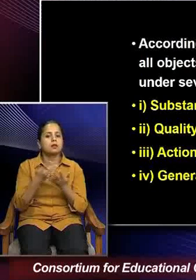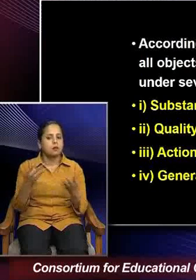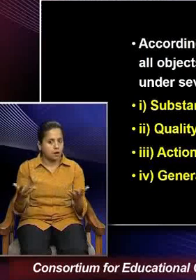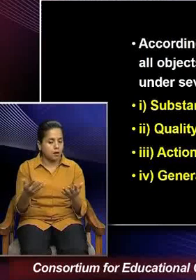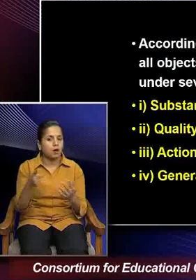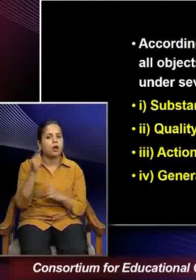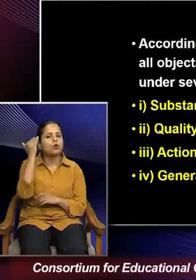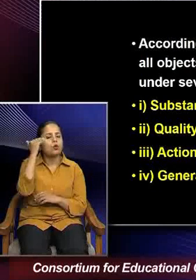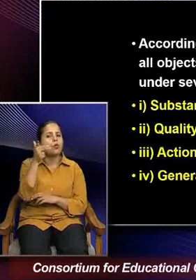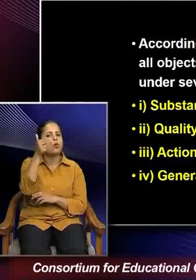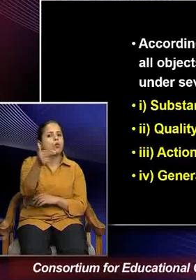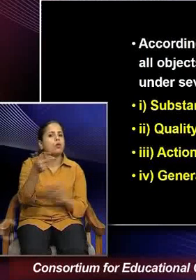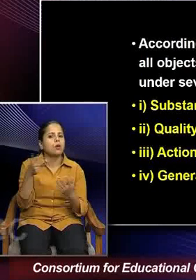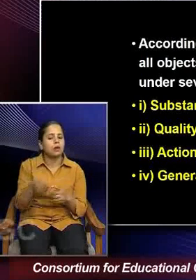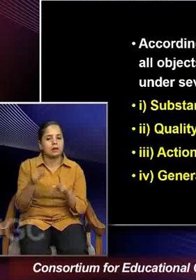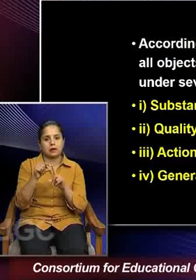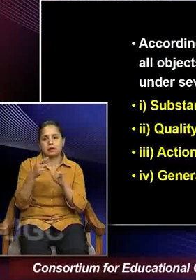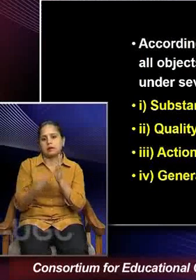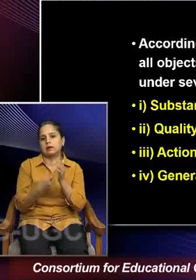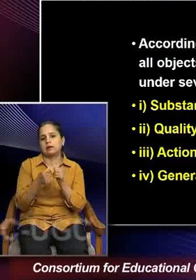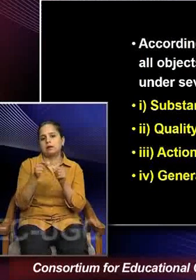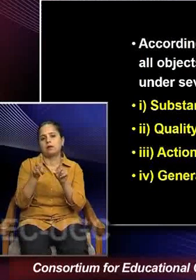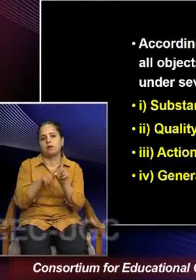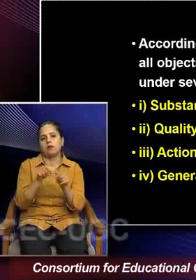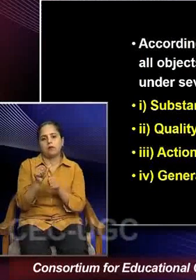is known as dravya.